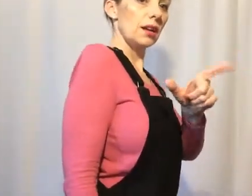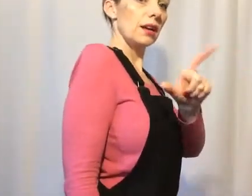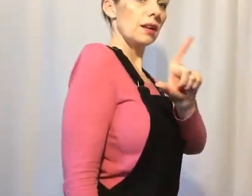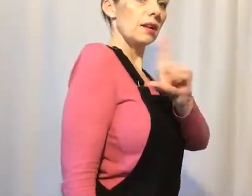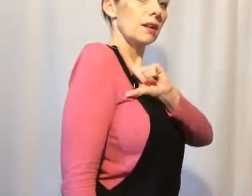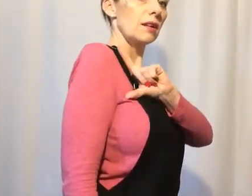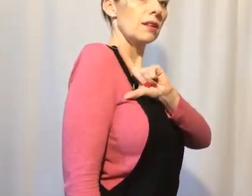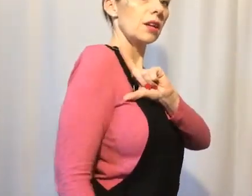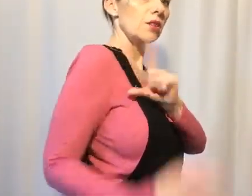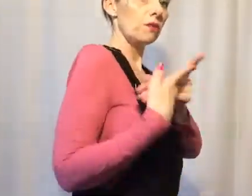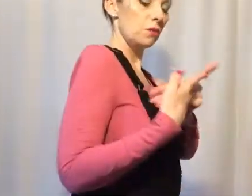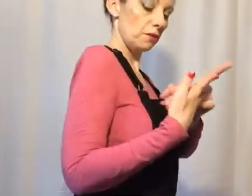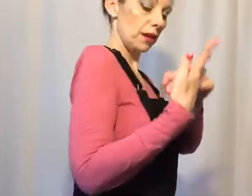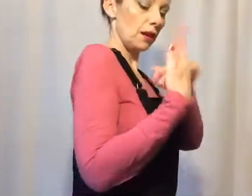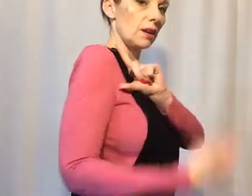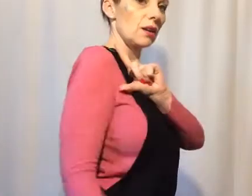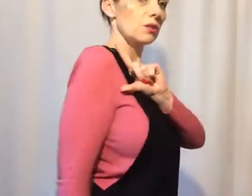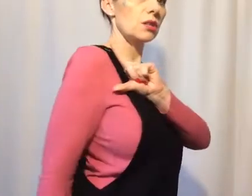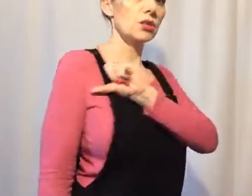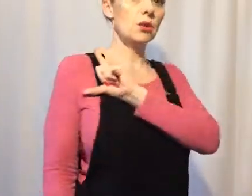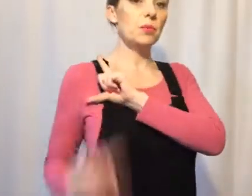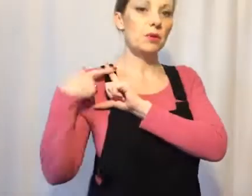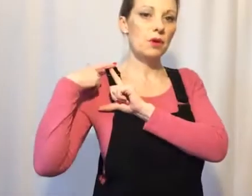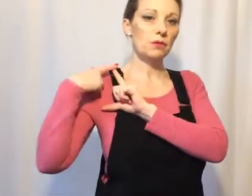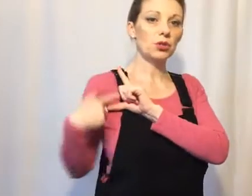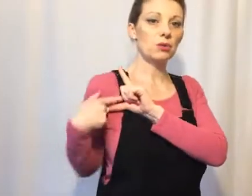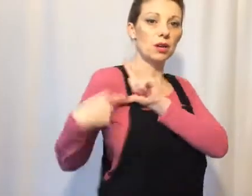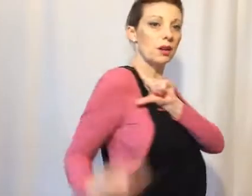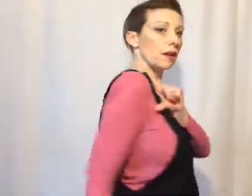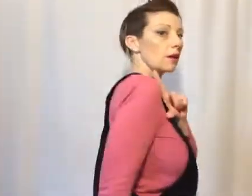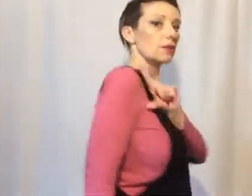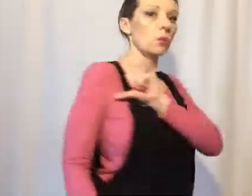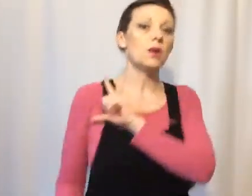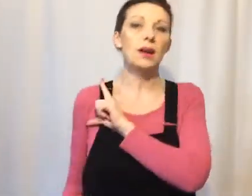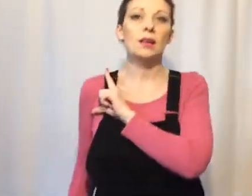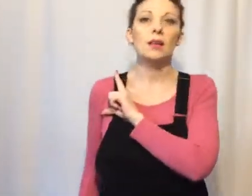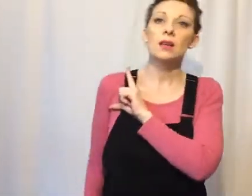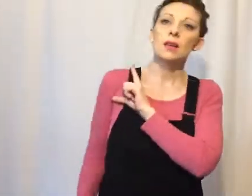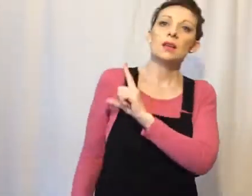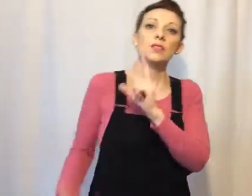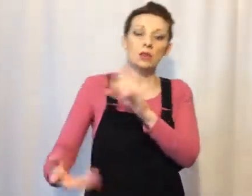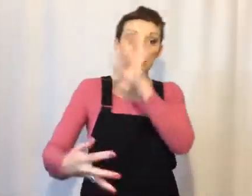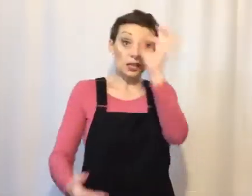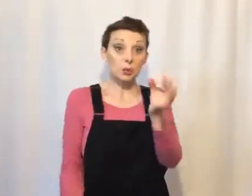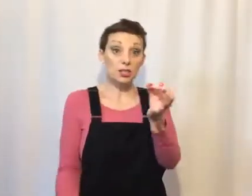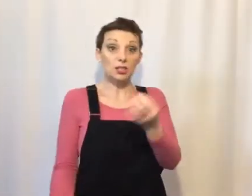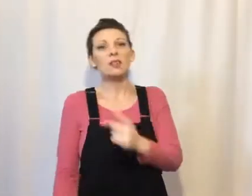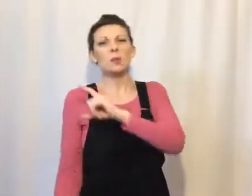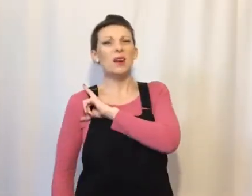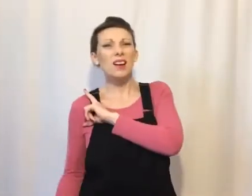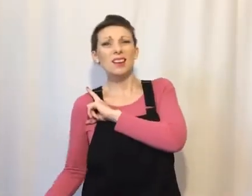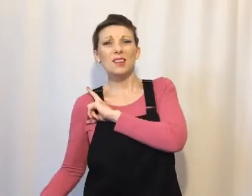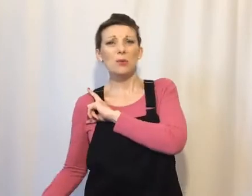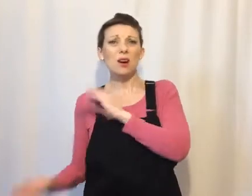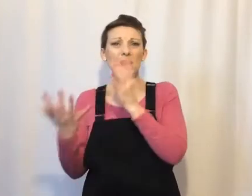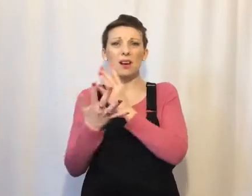it so that your forefinger goes to the top of your shoulder like that. Why? So that it is question, why? Why are we going to